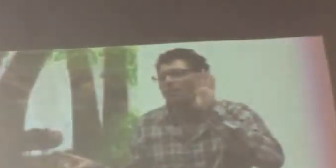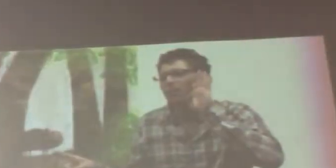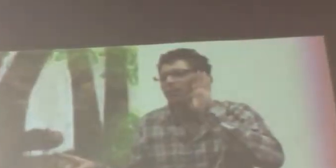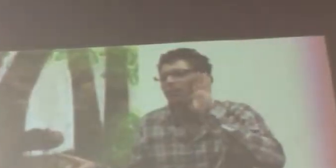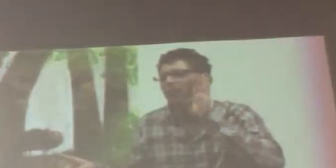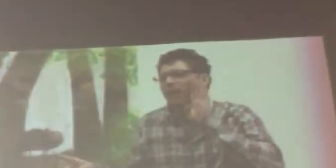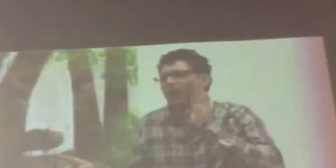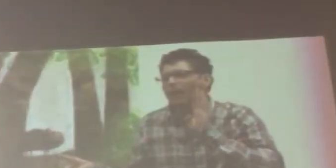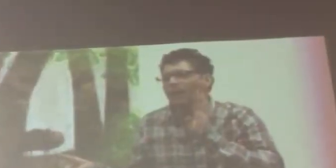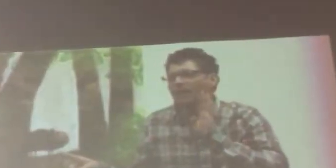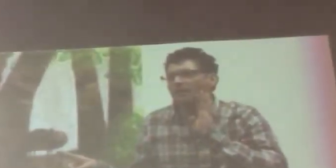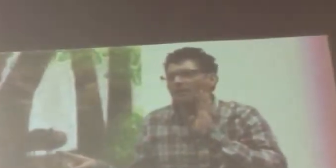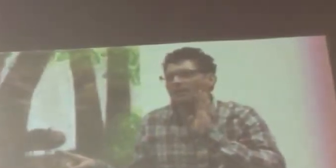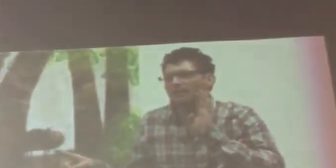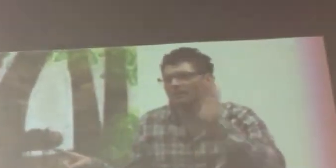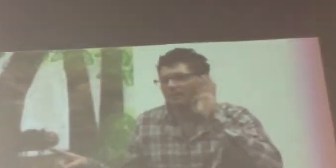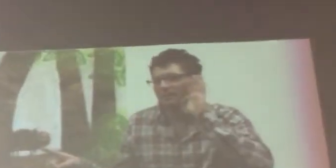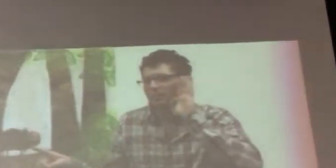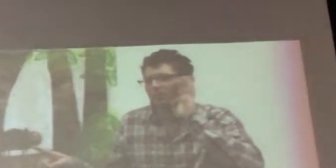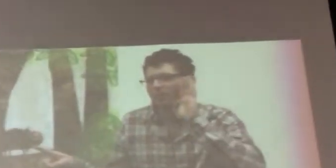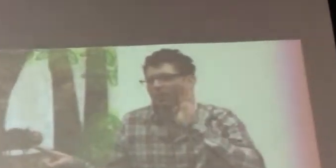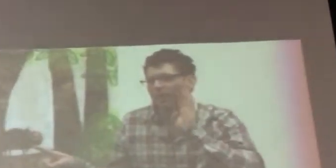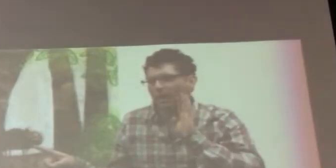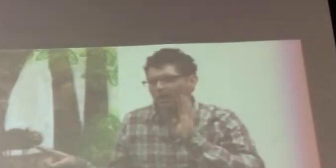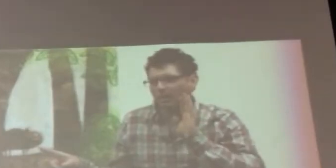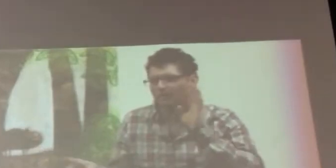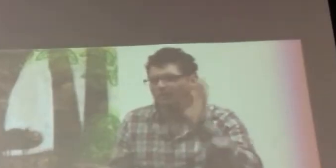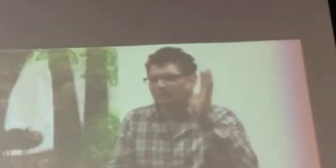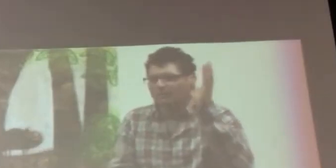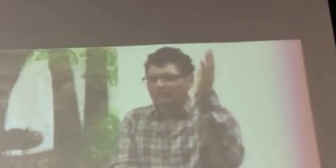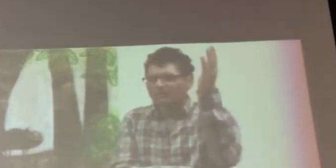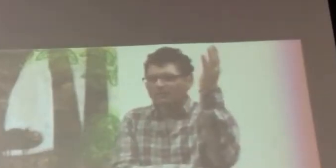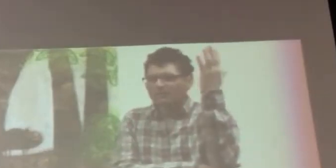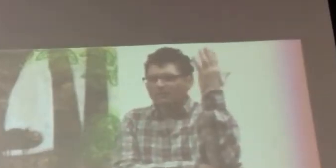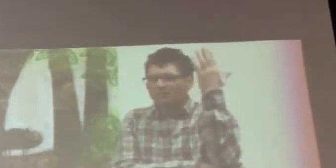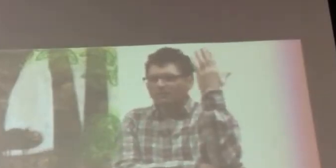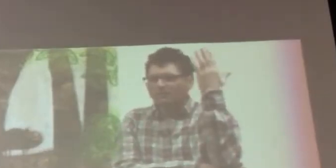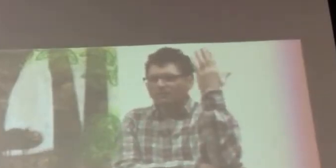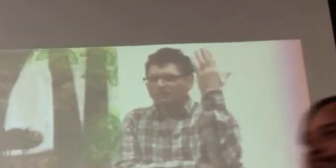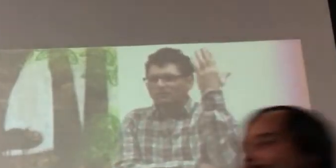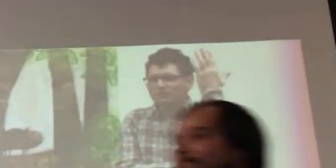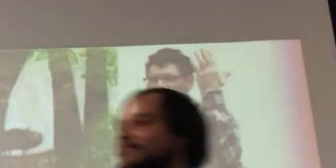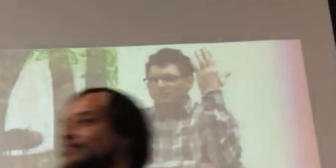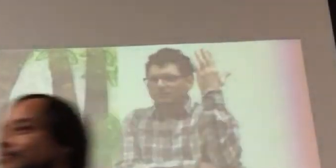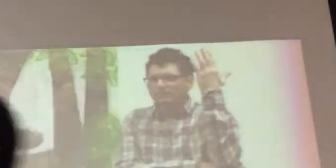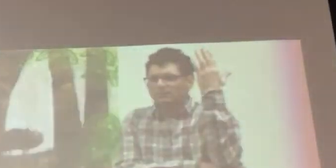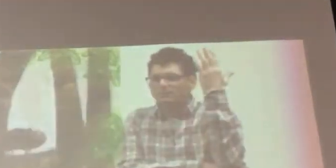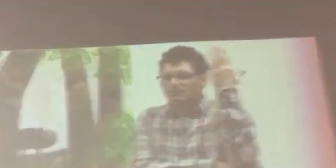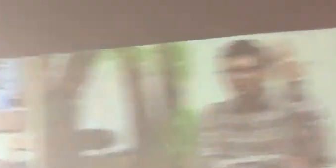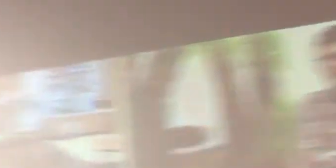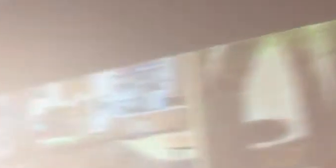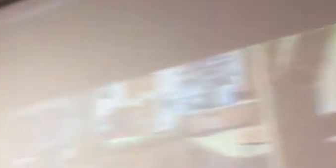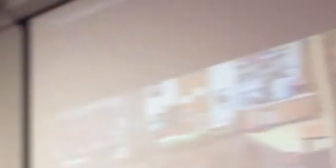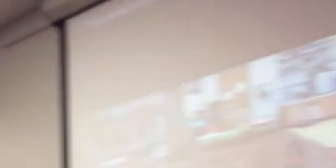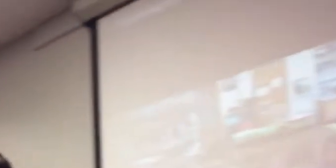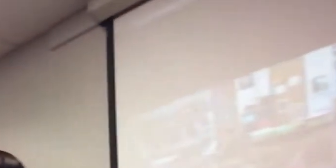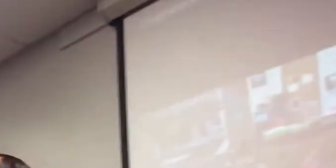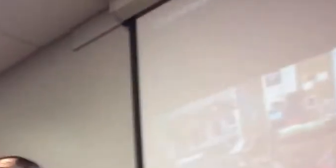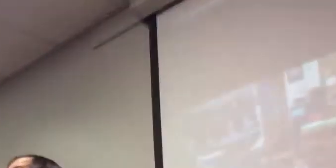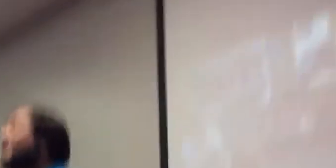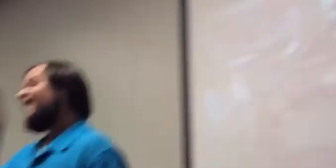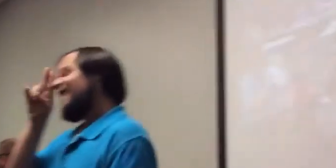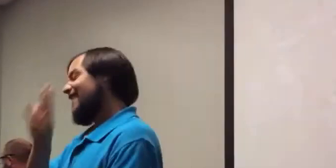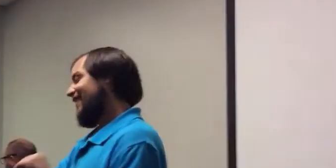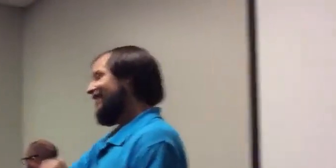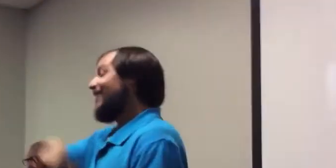There it is. Yep. With a brown. Maybe with a brown. So it's really fun for